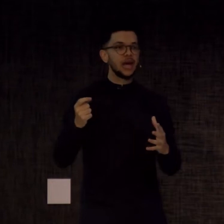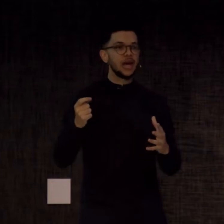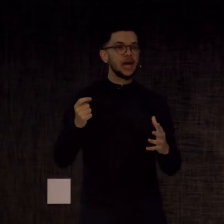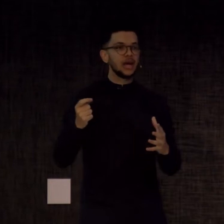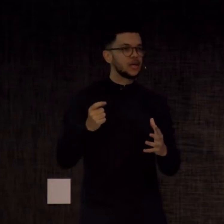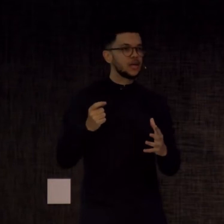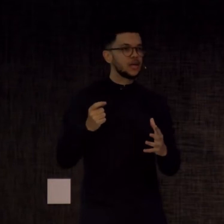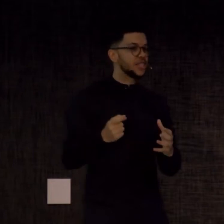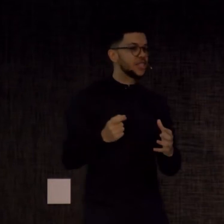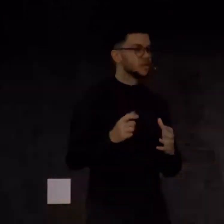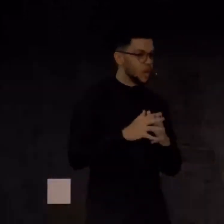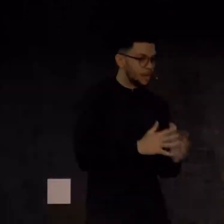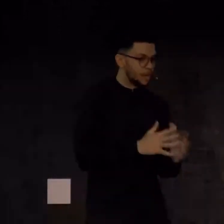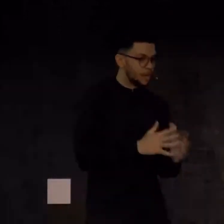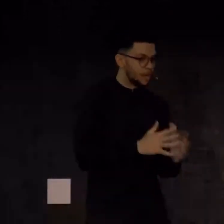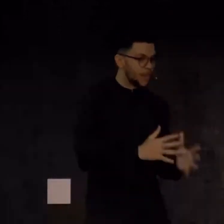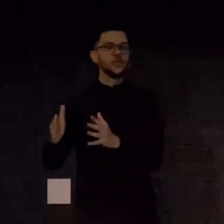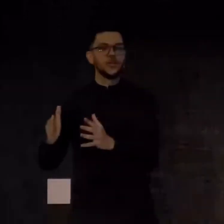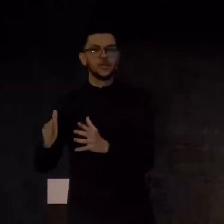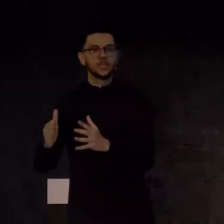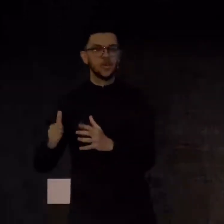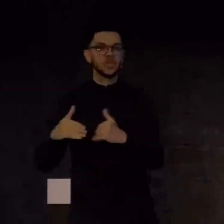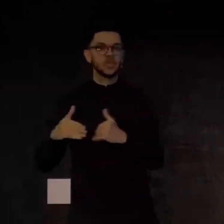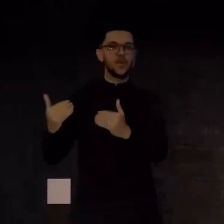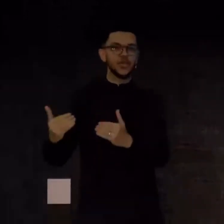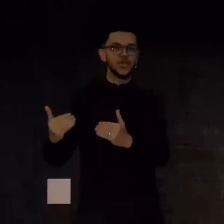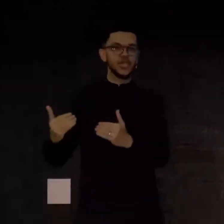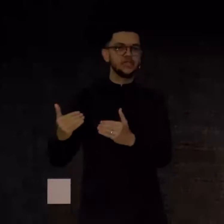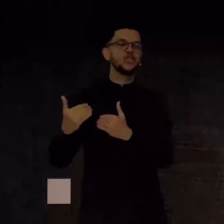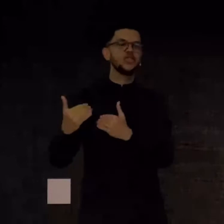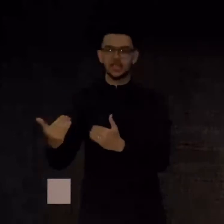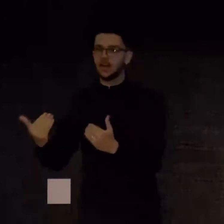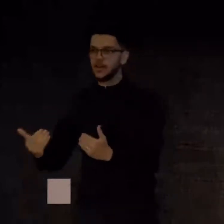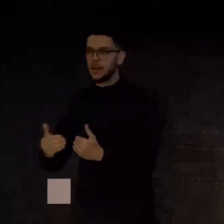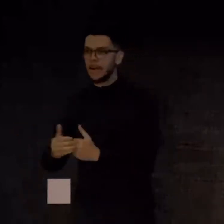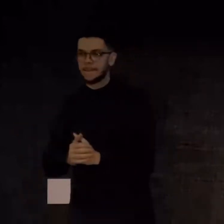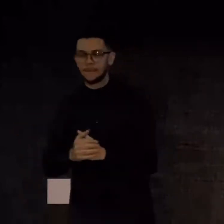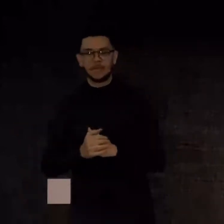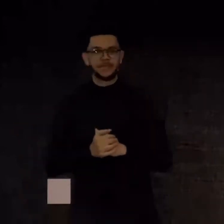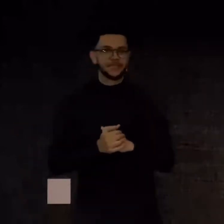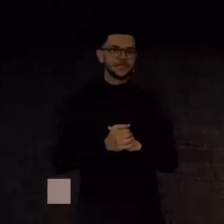voila, magic, we're back on the road towards that rosy future scenario.